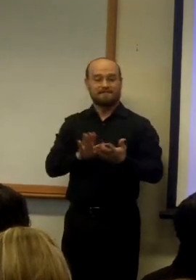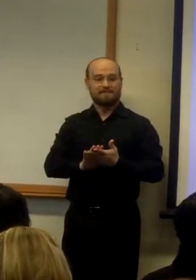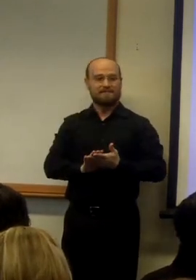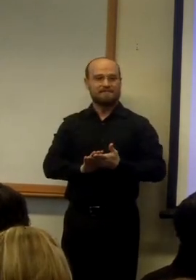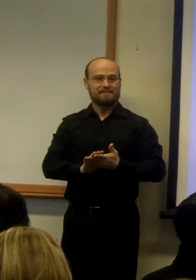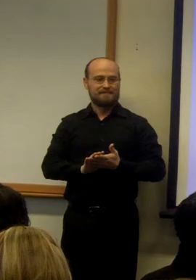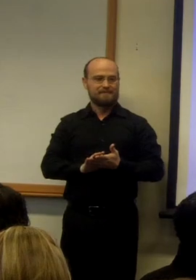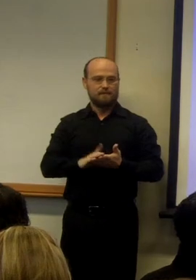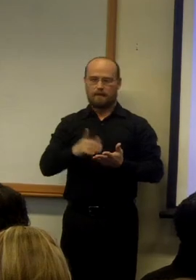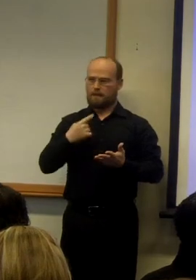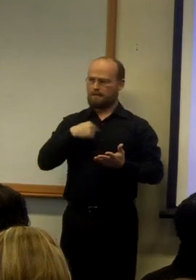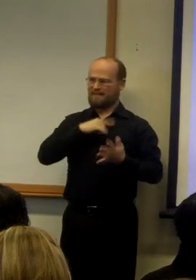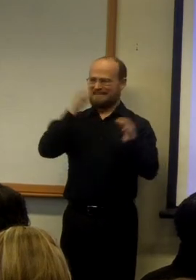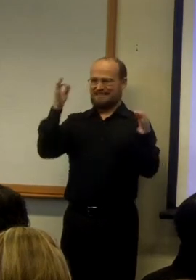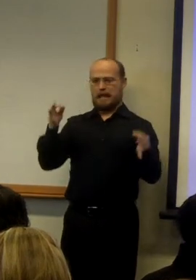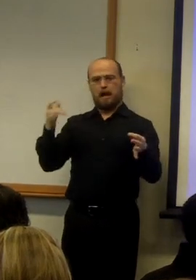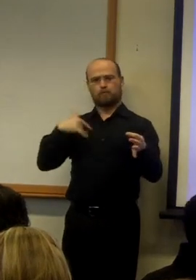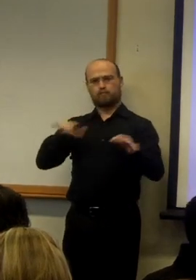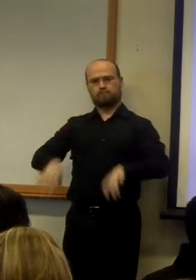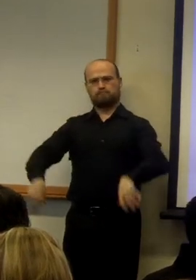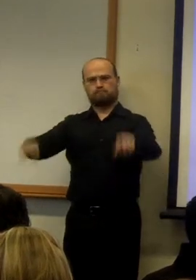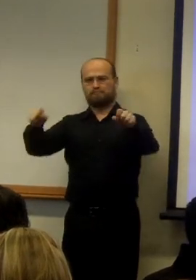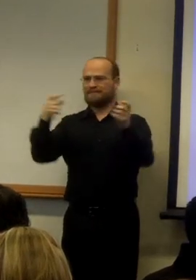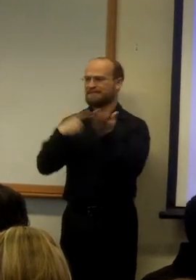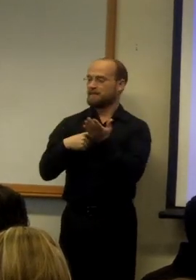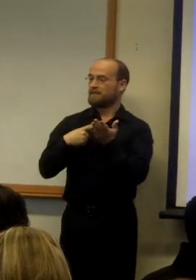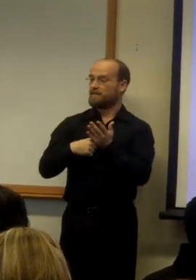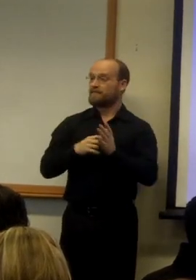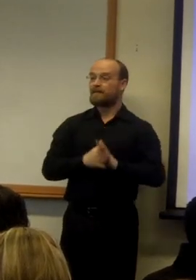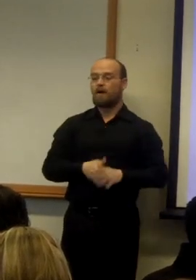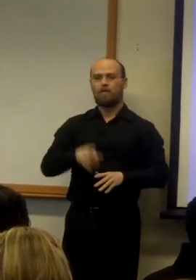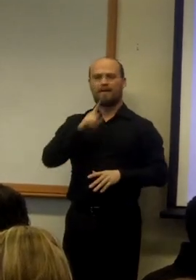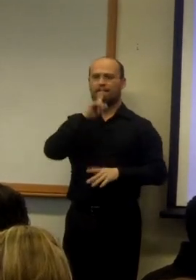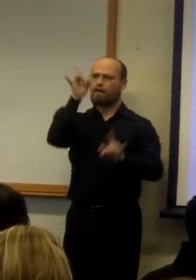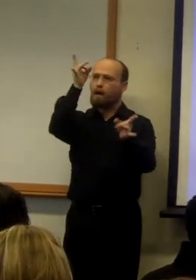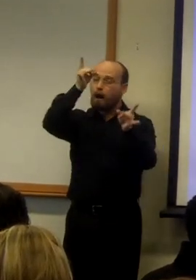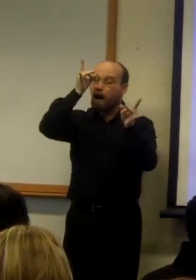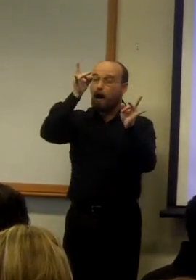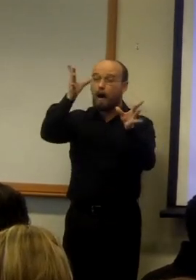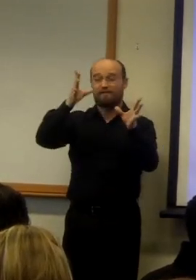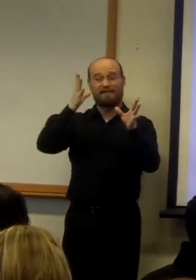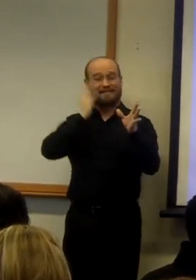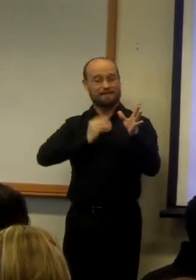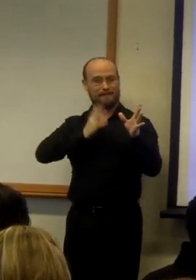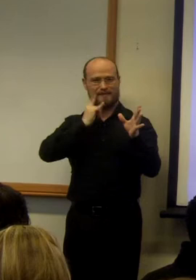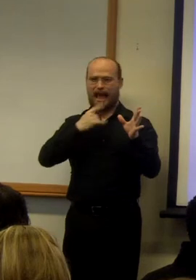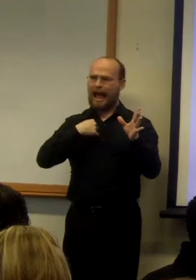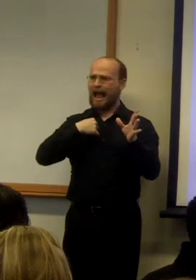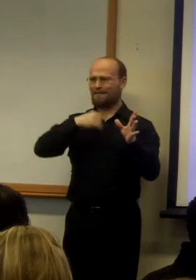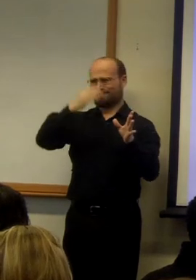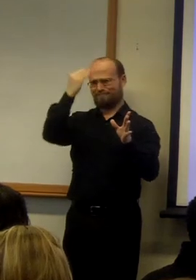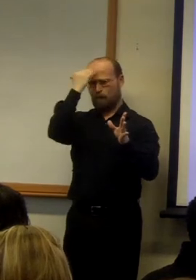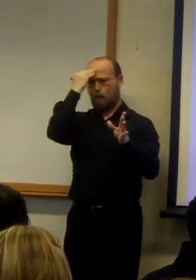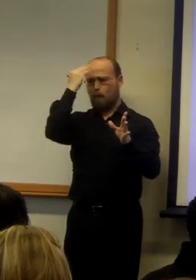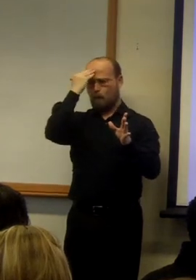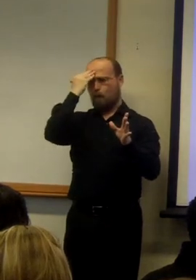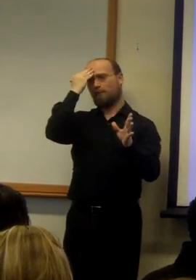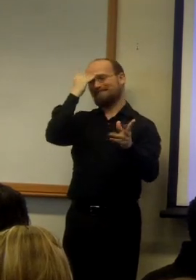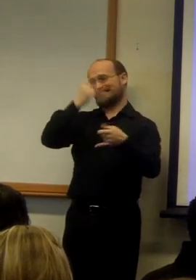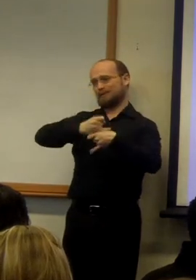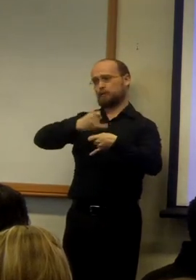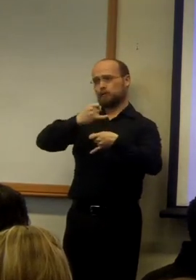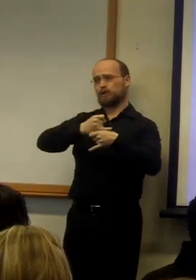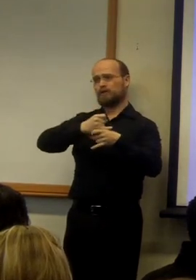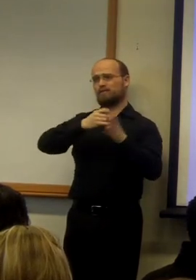was essentially a devastating experience dealing with what I am certain is institutional racism that I didn't even have the literacy